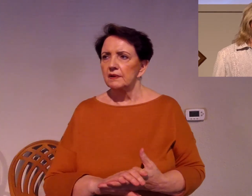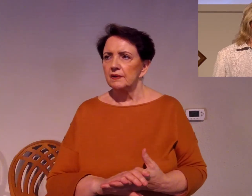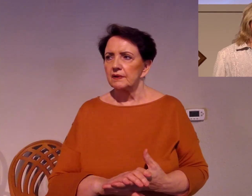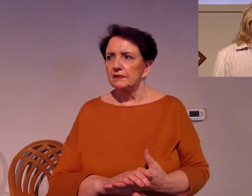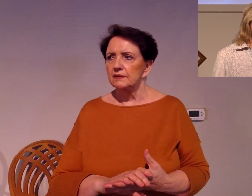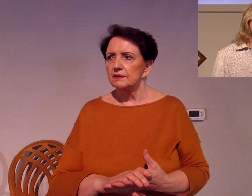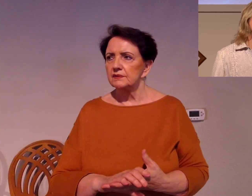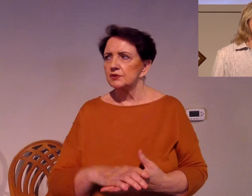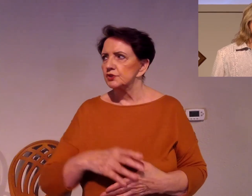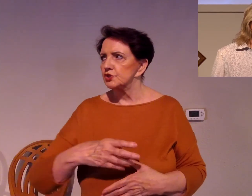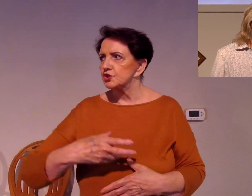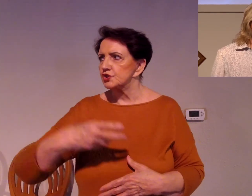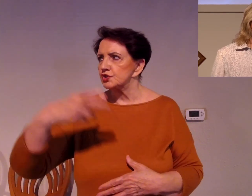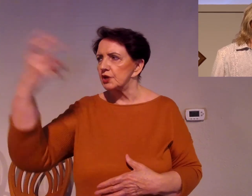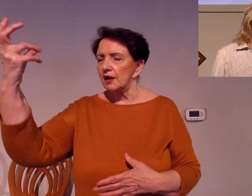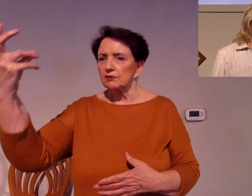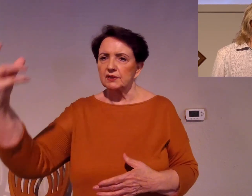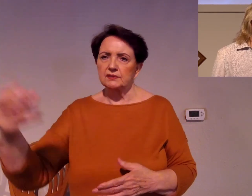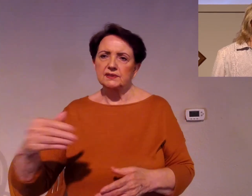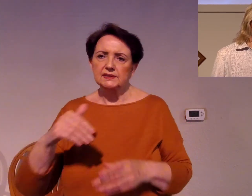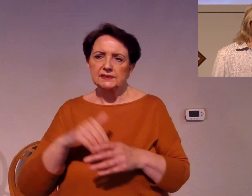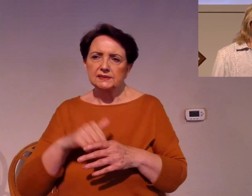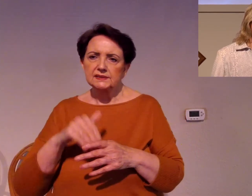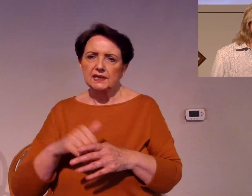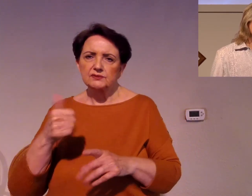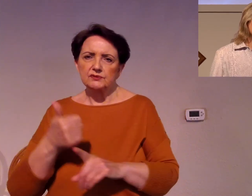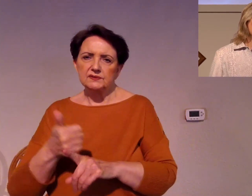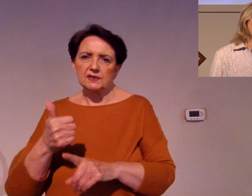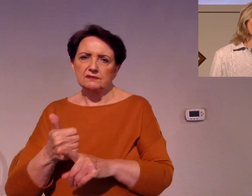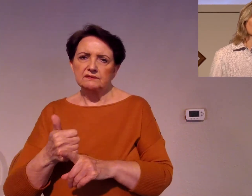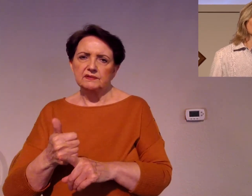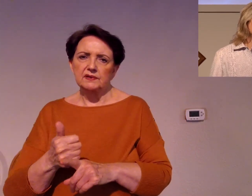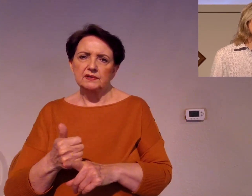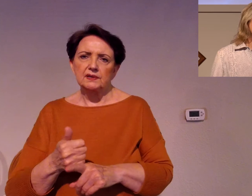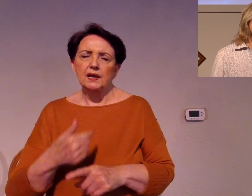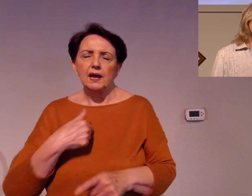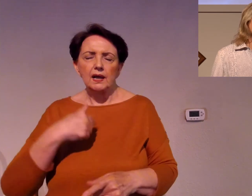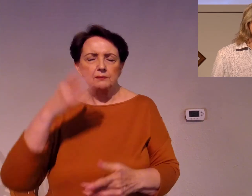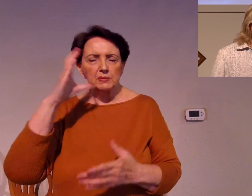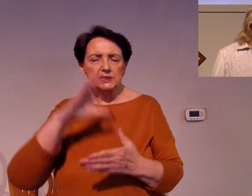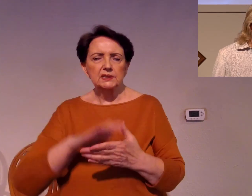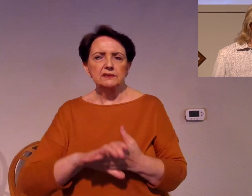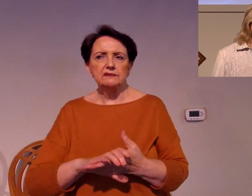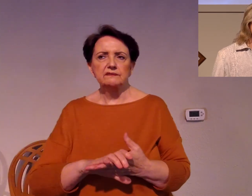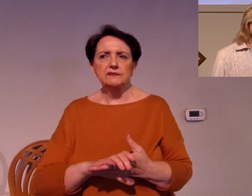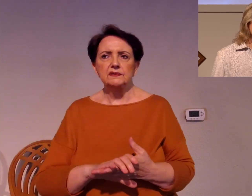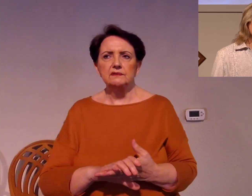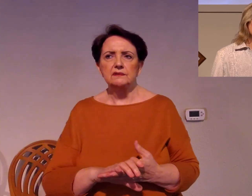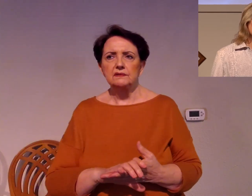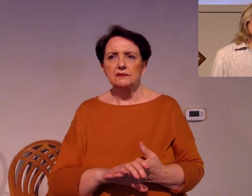Shout it from the rooftops within your inner self. I believe.